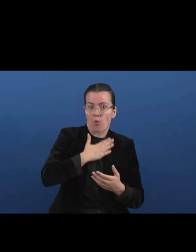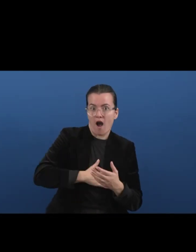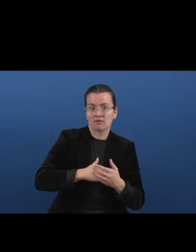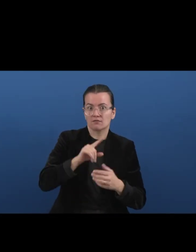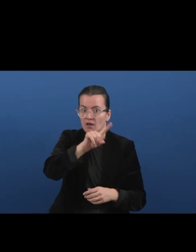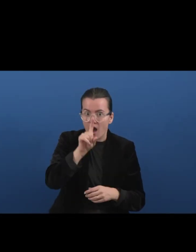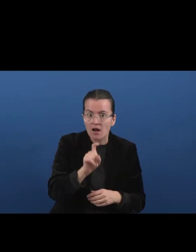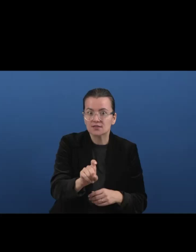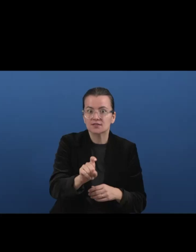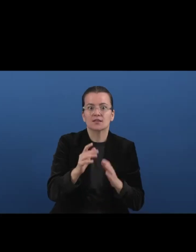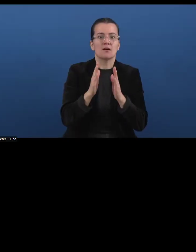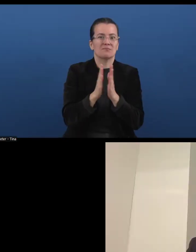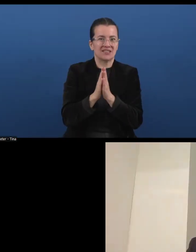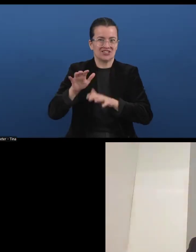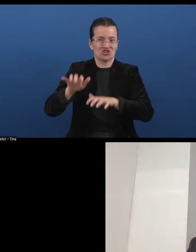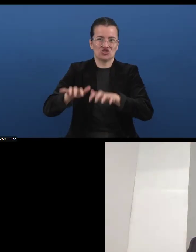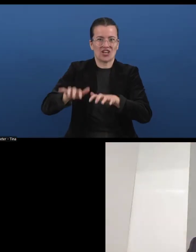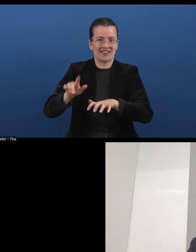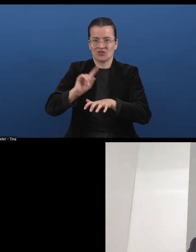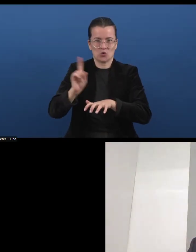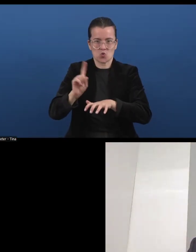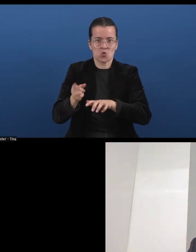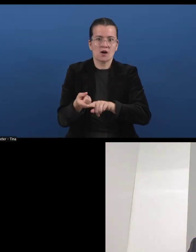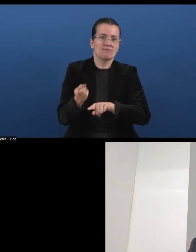Q&A. With that said,